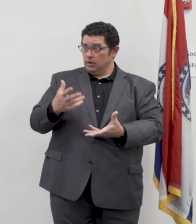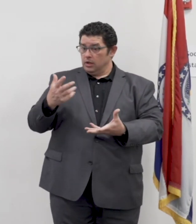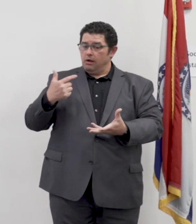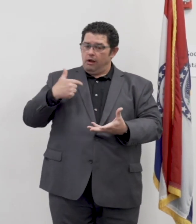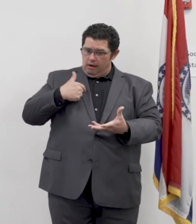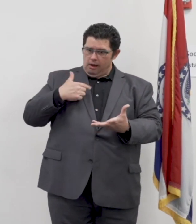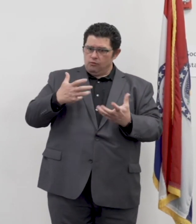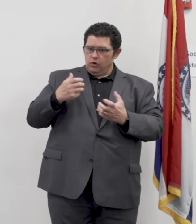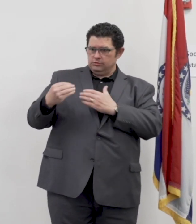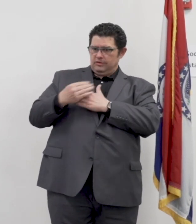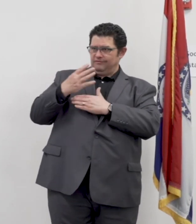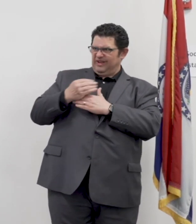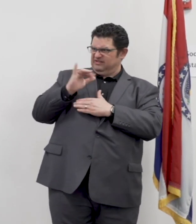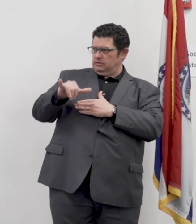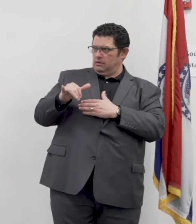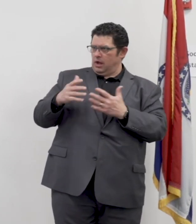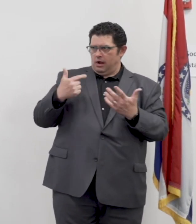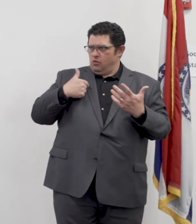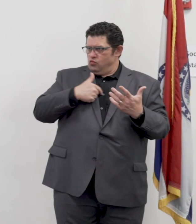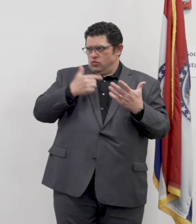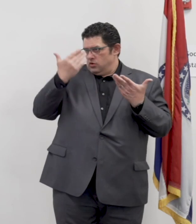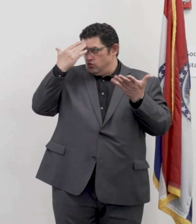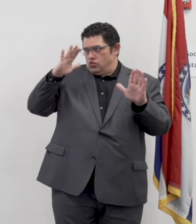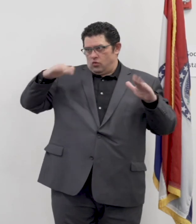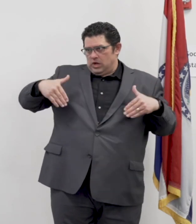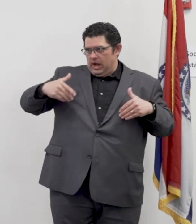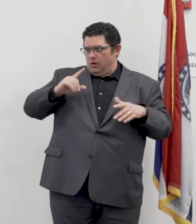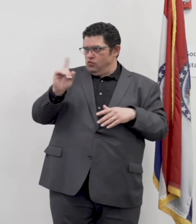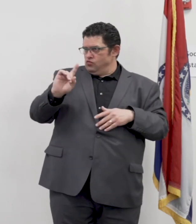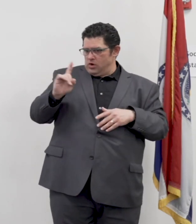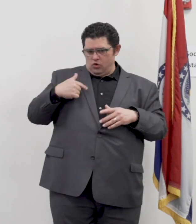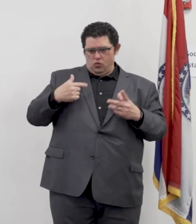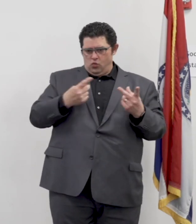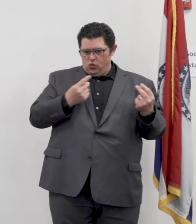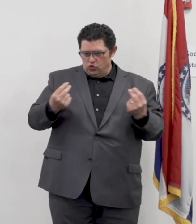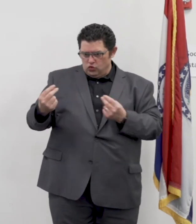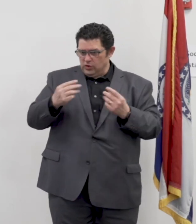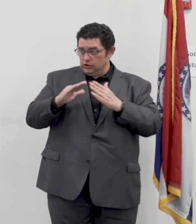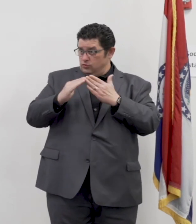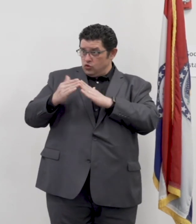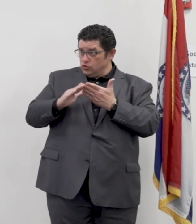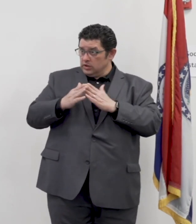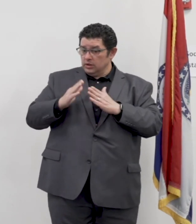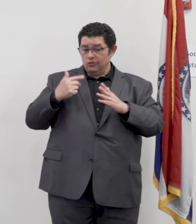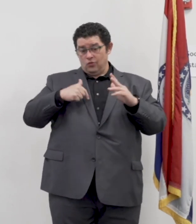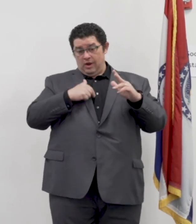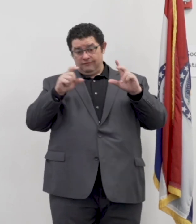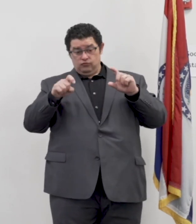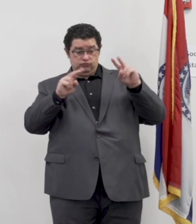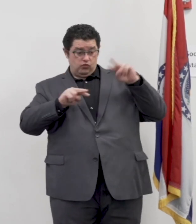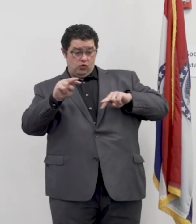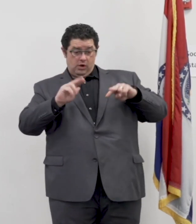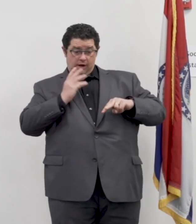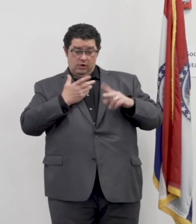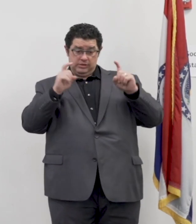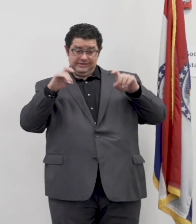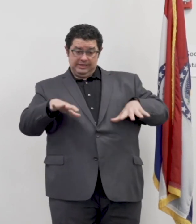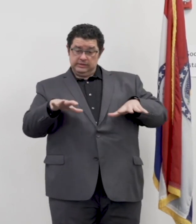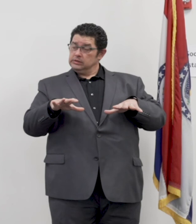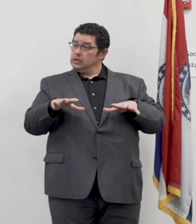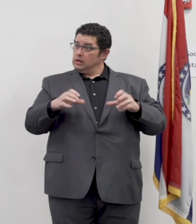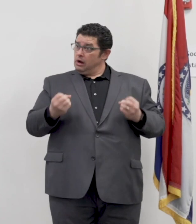regard. We don't know yet where we're going to be as a community. We'll look at our testing capability in a few